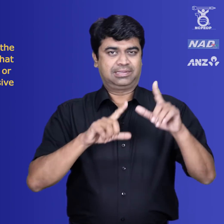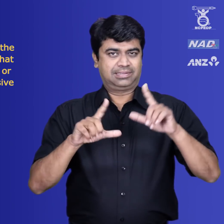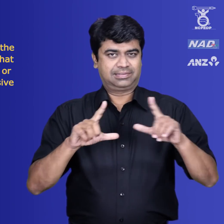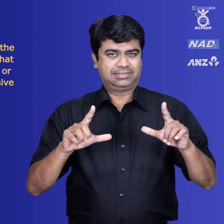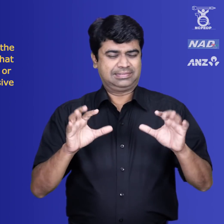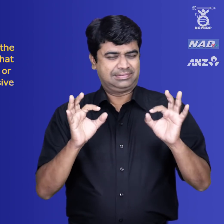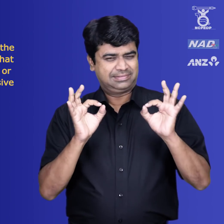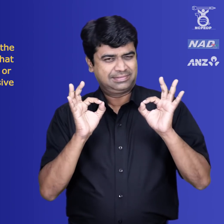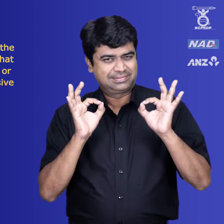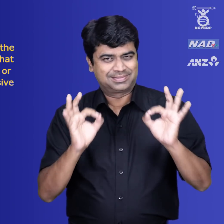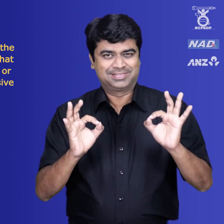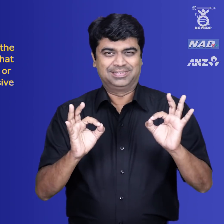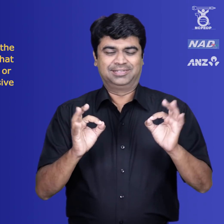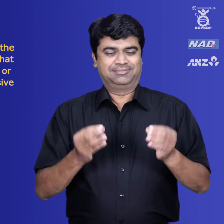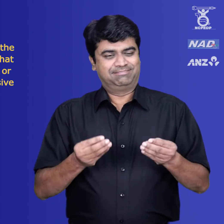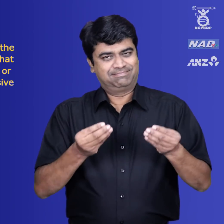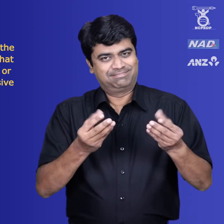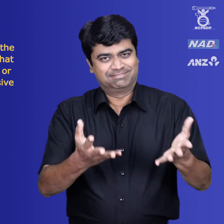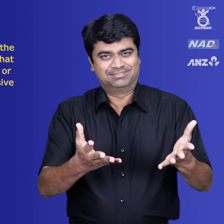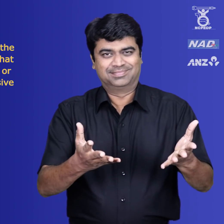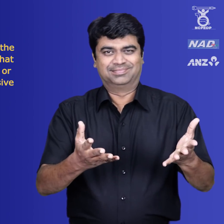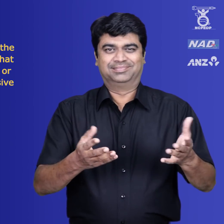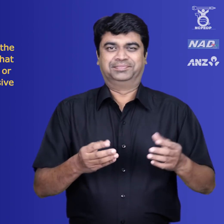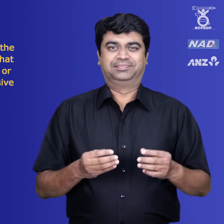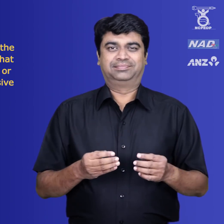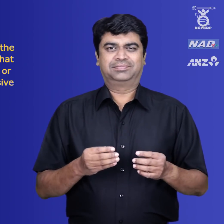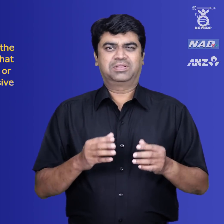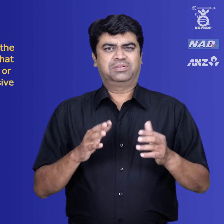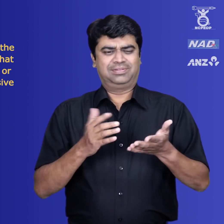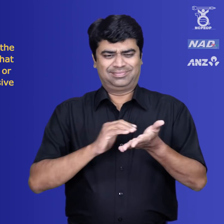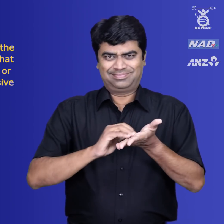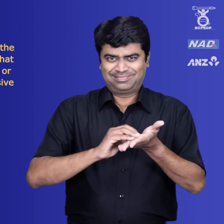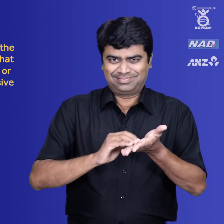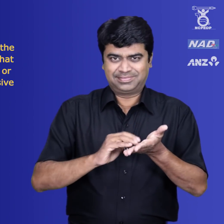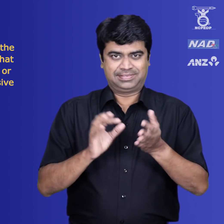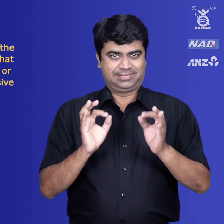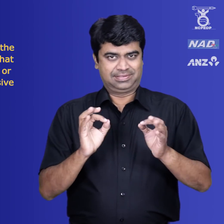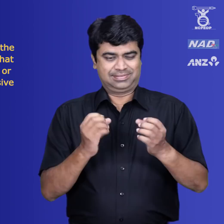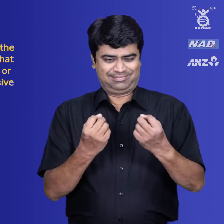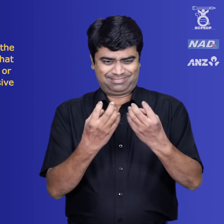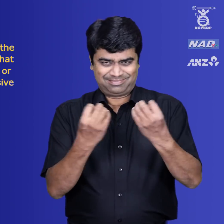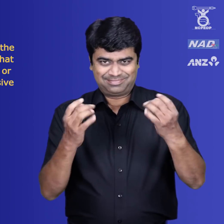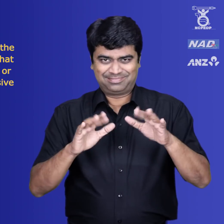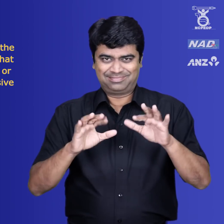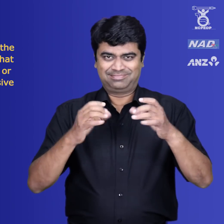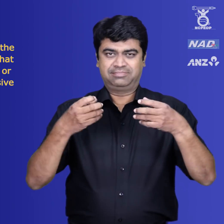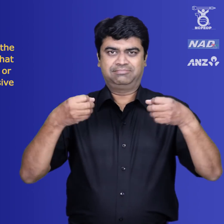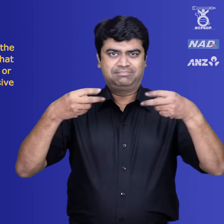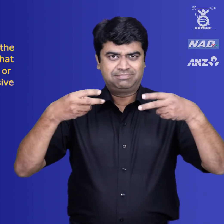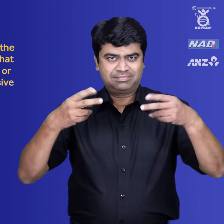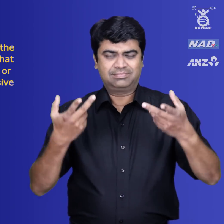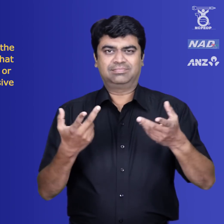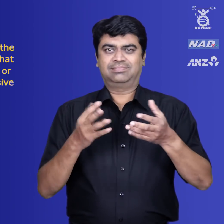is imparted in the most appropriate languages and modes and means